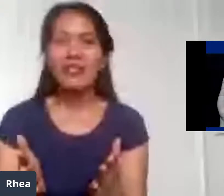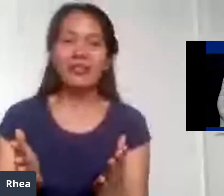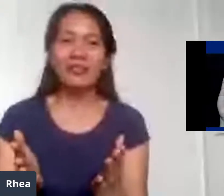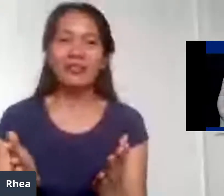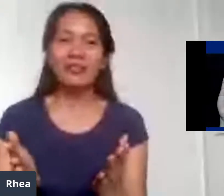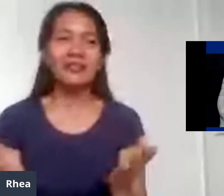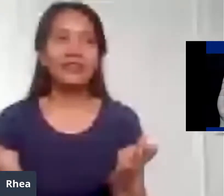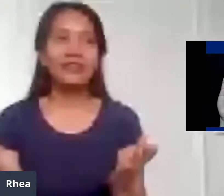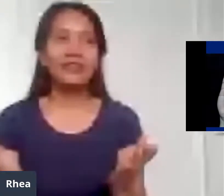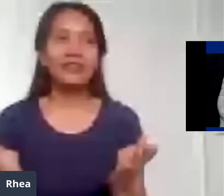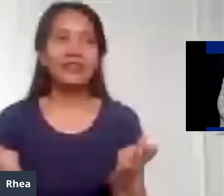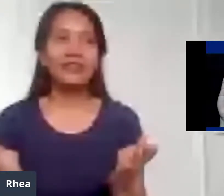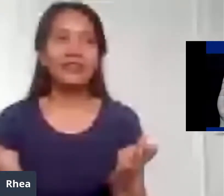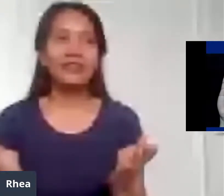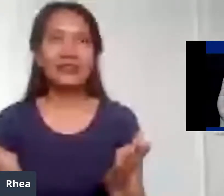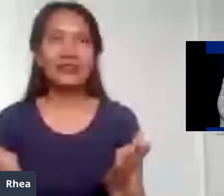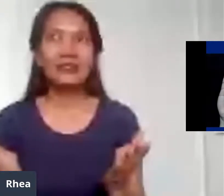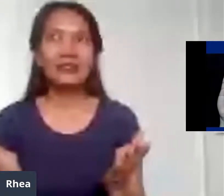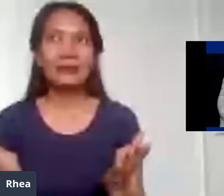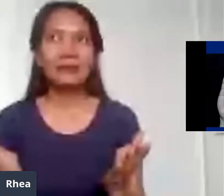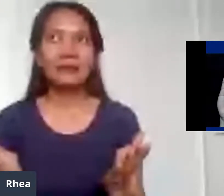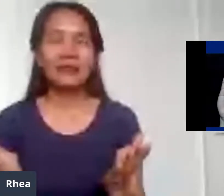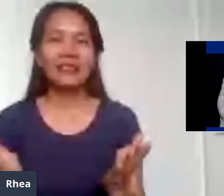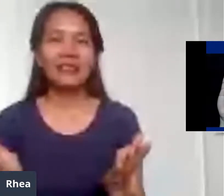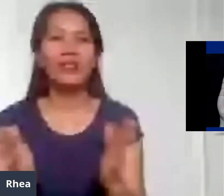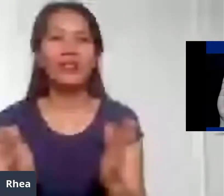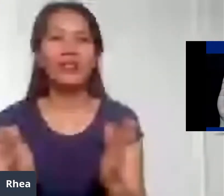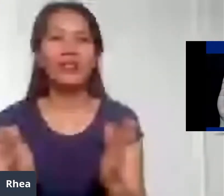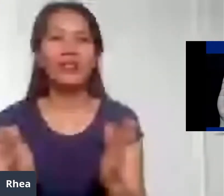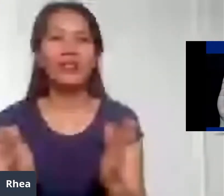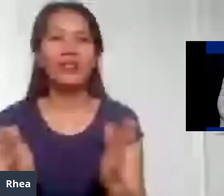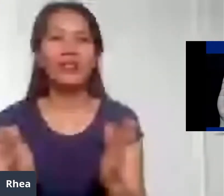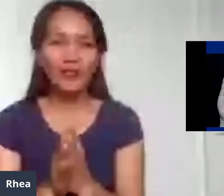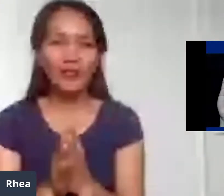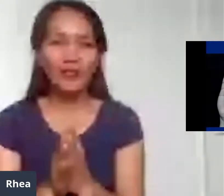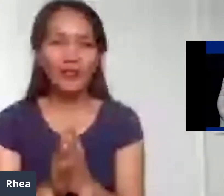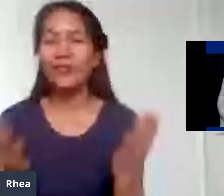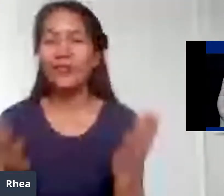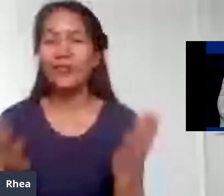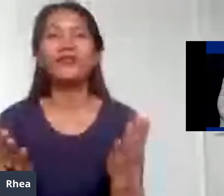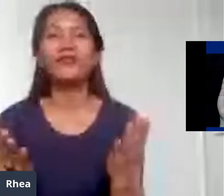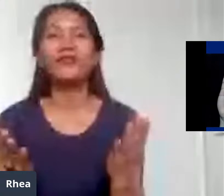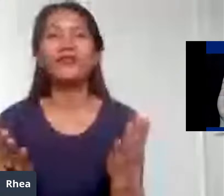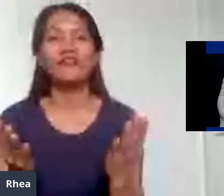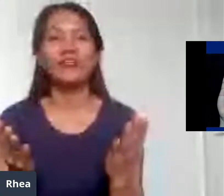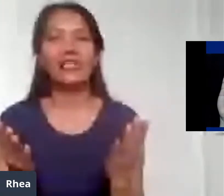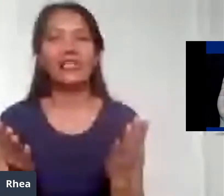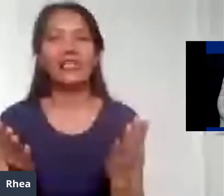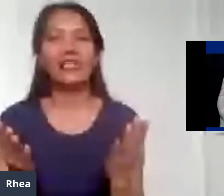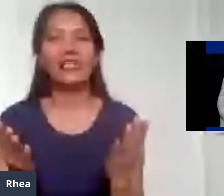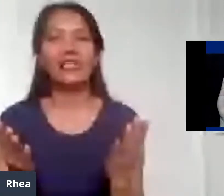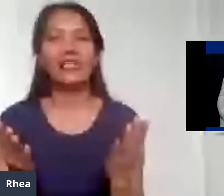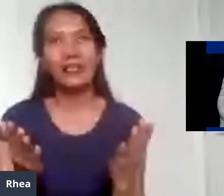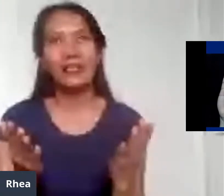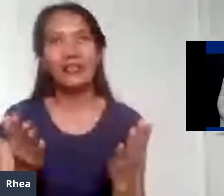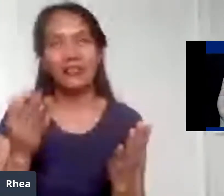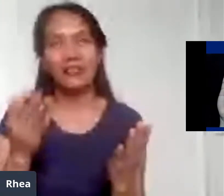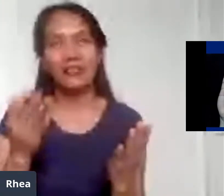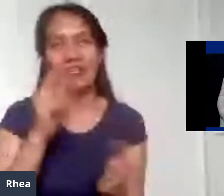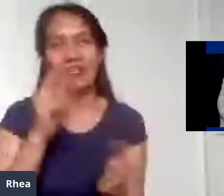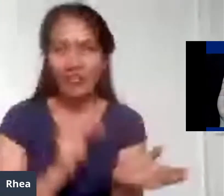I'll explain that later. Kasi there's no such equal, walang na-equate na word